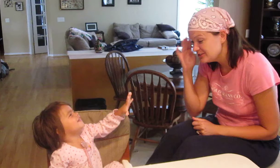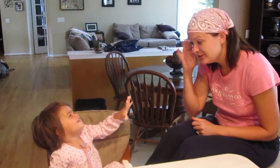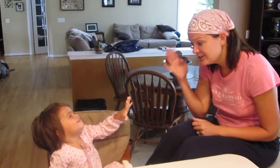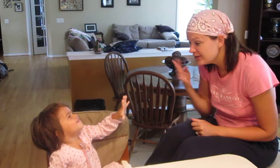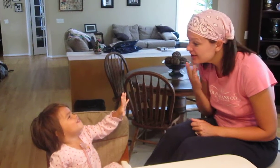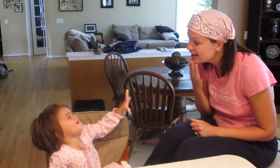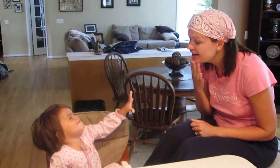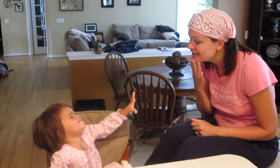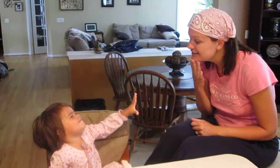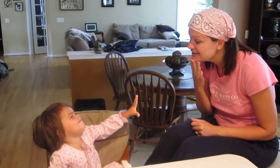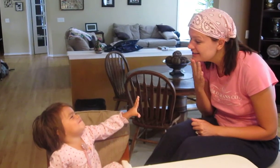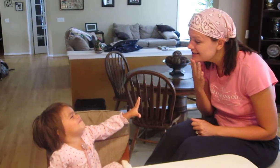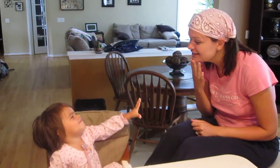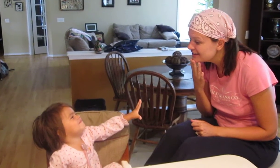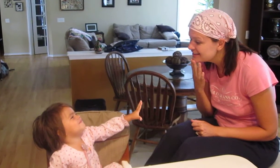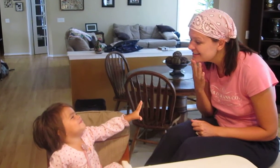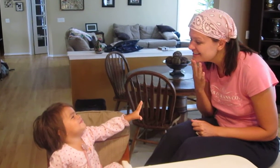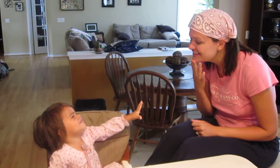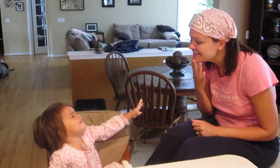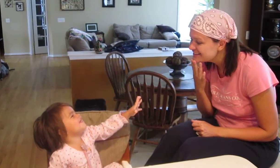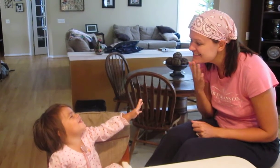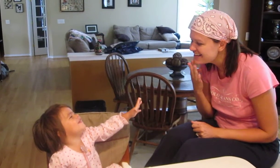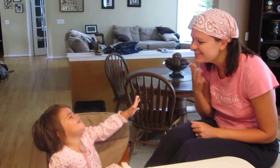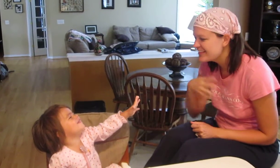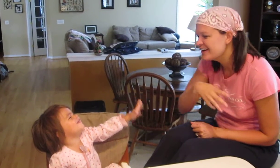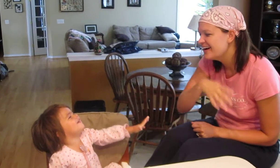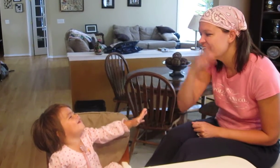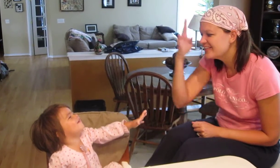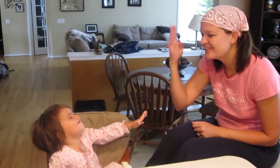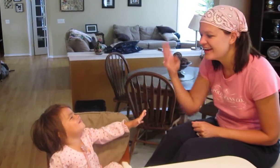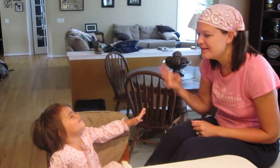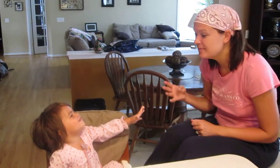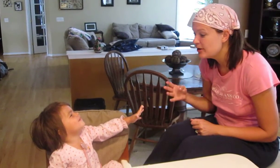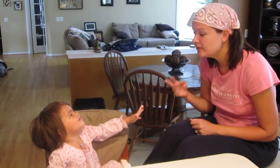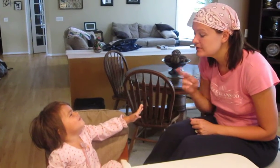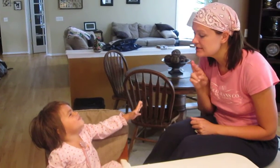you know Stop. The color? Is that the go. Rainbow? What's it?